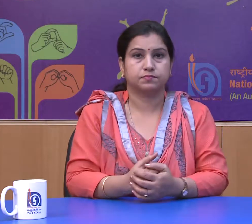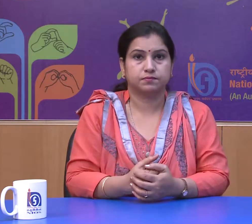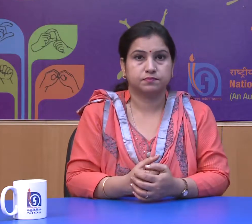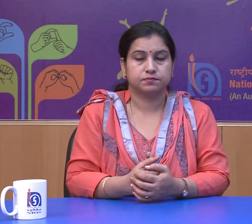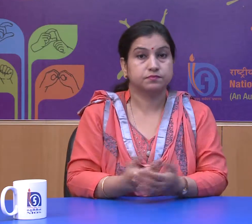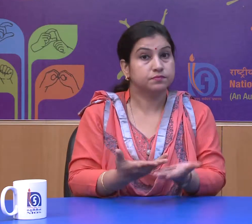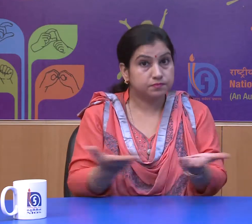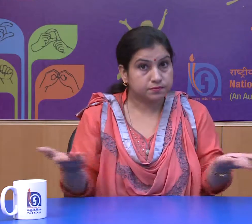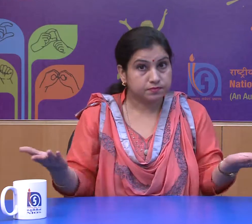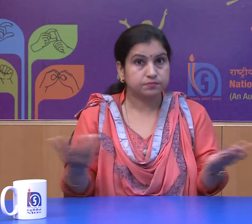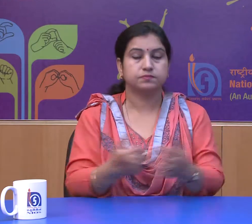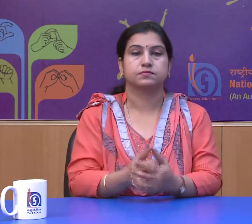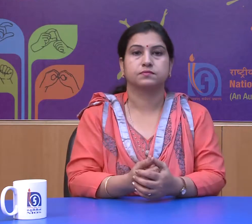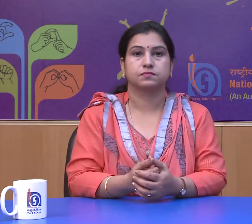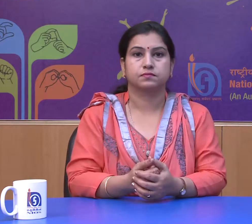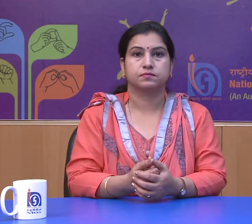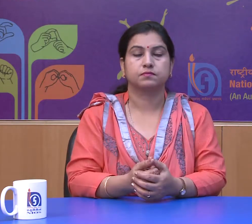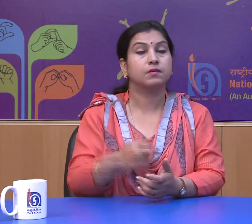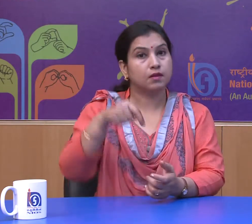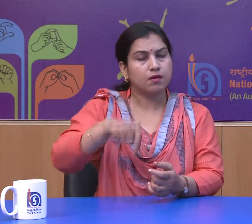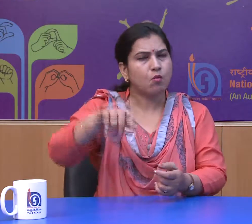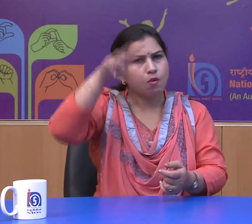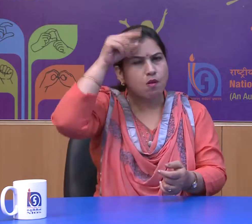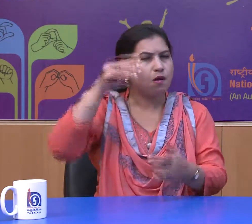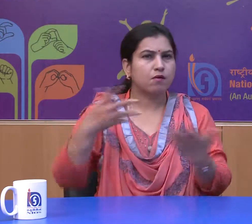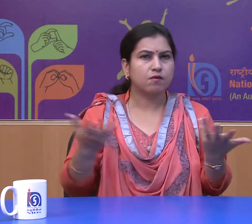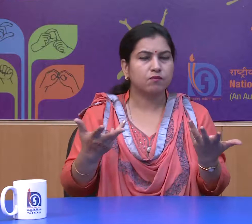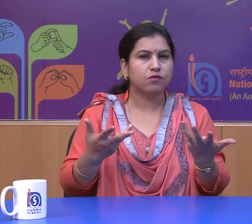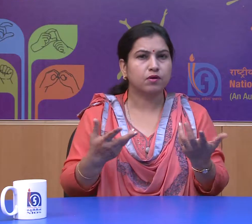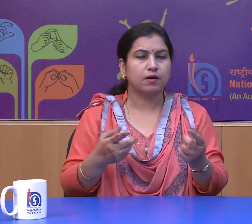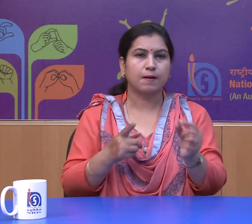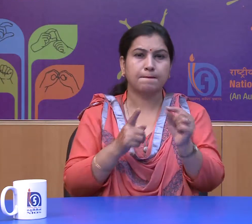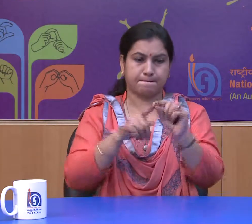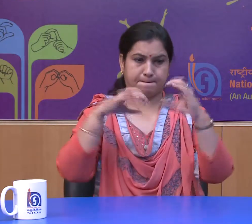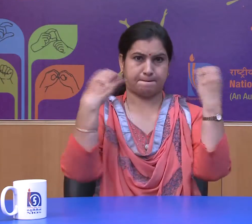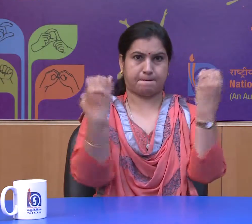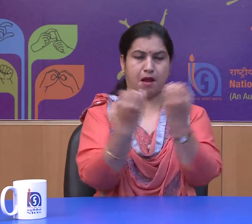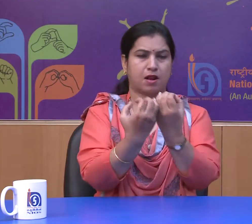Dear learners, let us now learn about the parliamentary form of government in